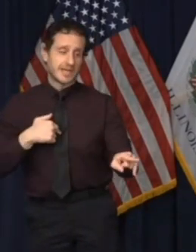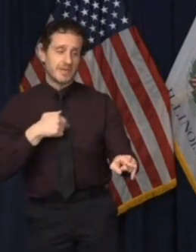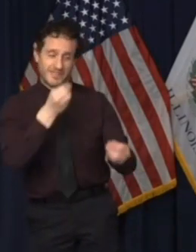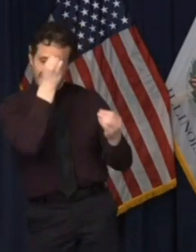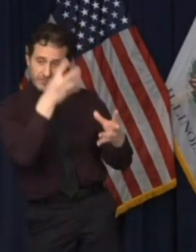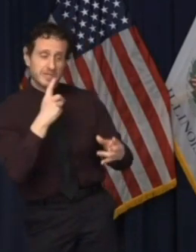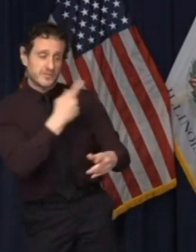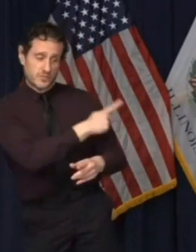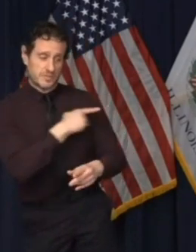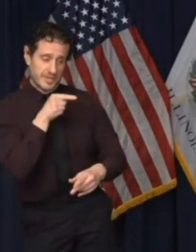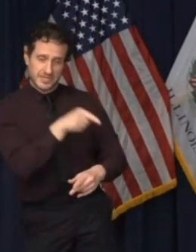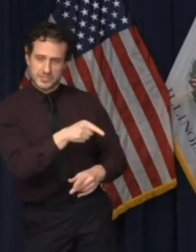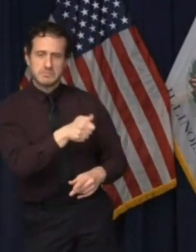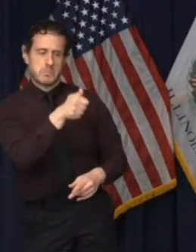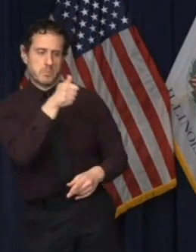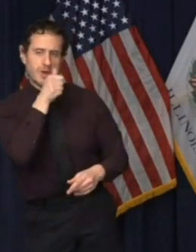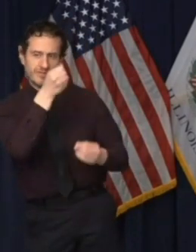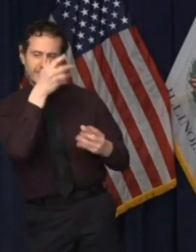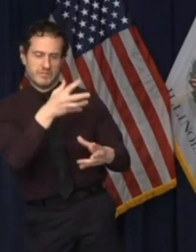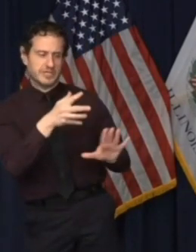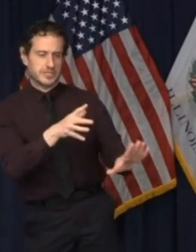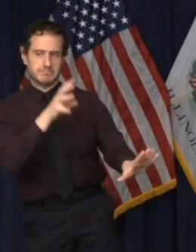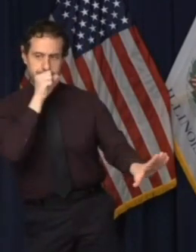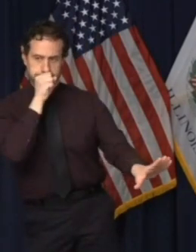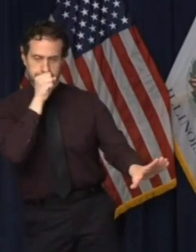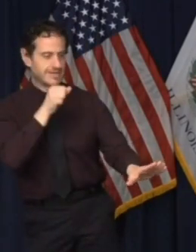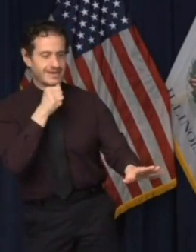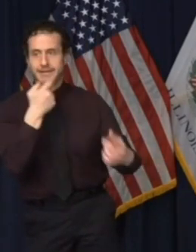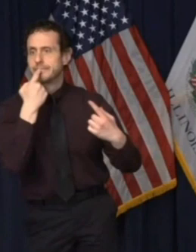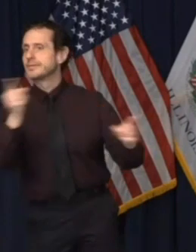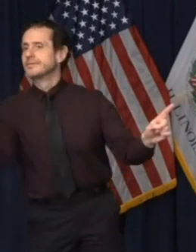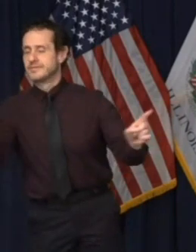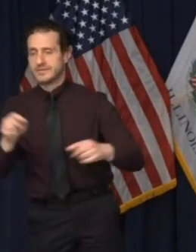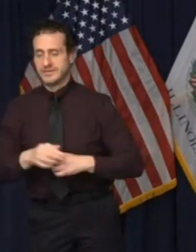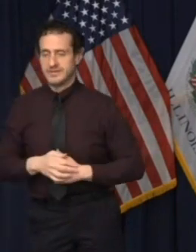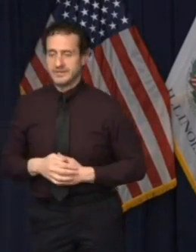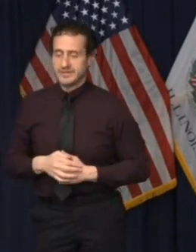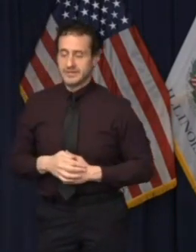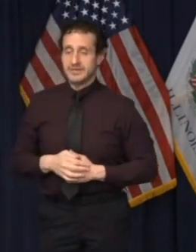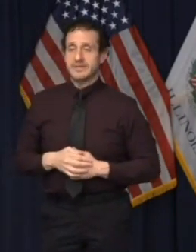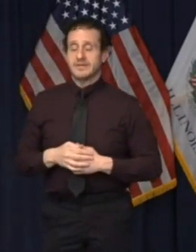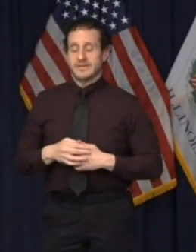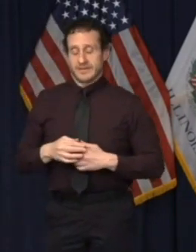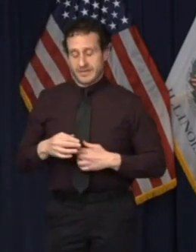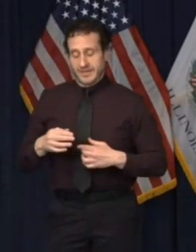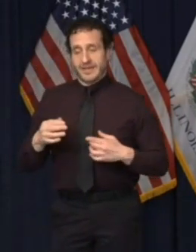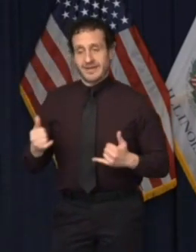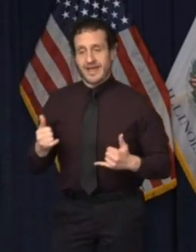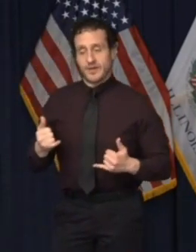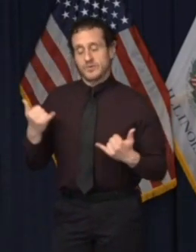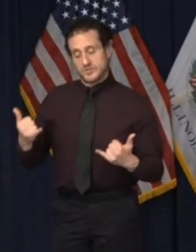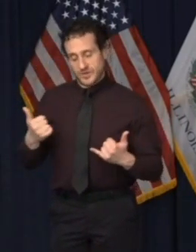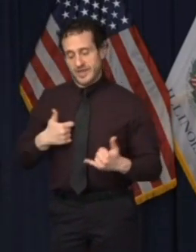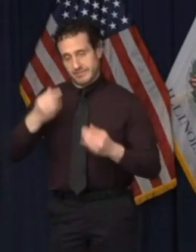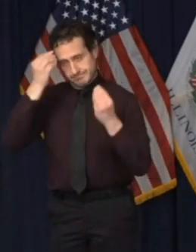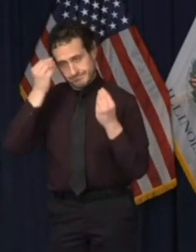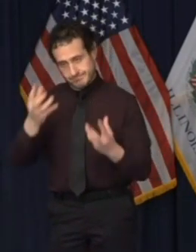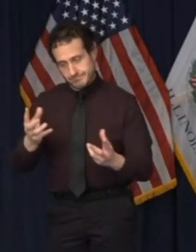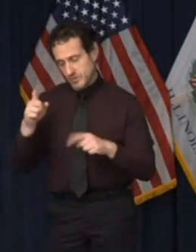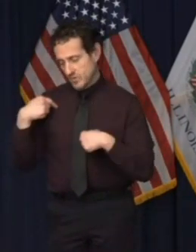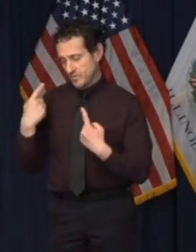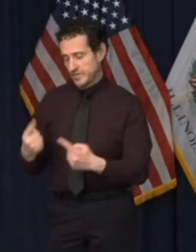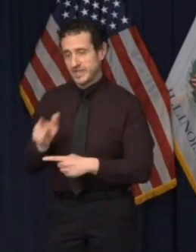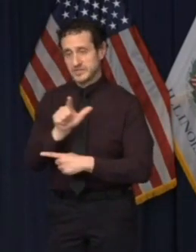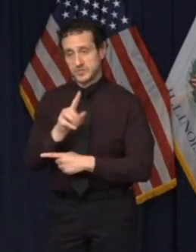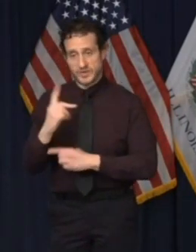also compromise the privacy of the individuals. And with that, I'll end today by reporting that over the last